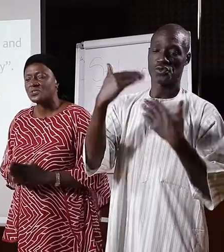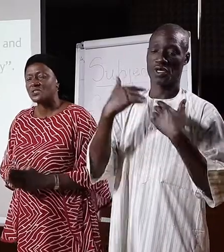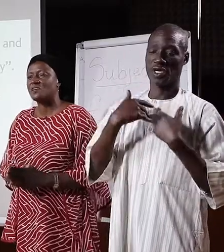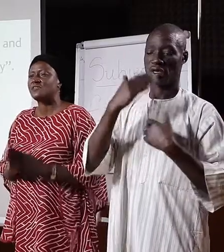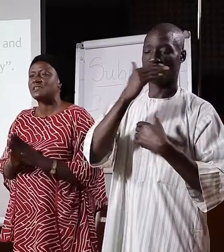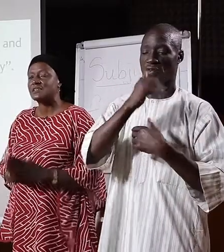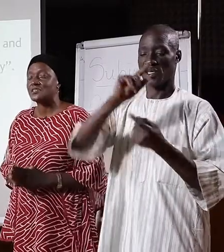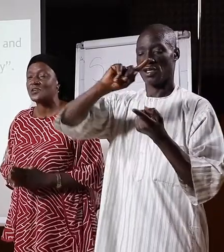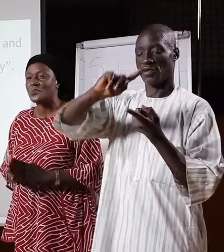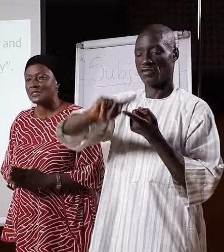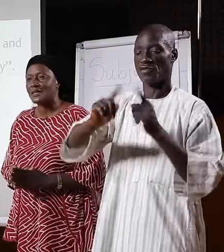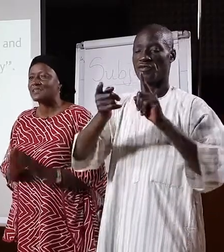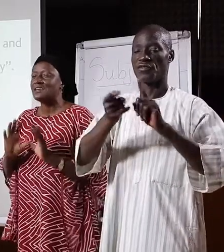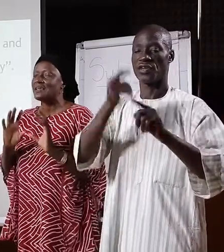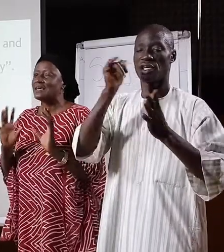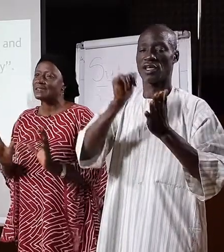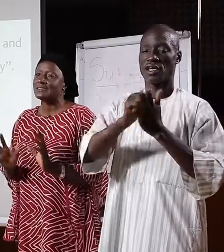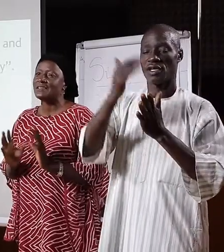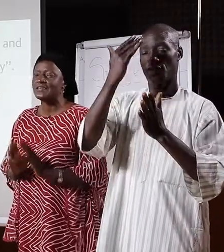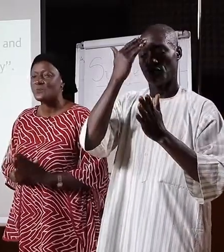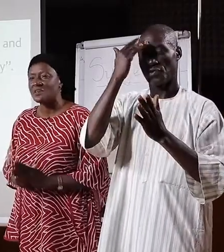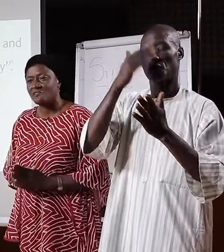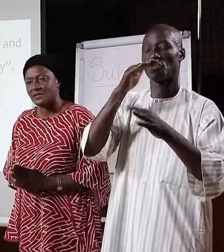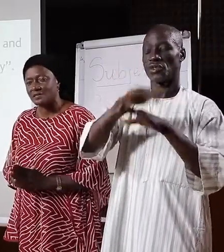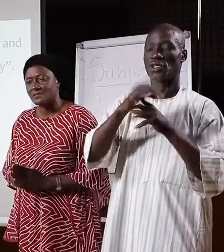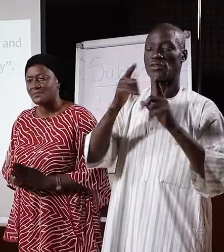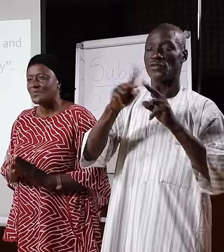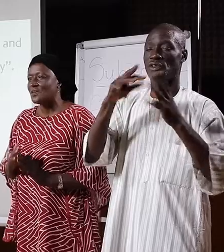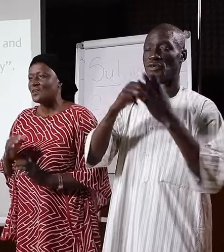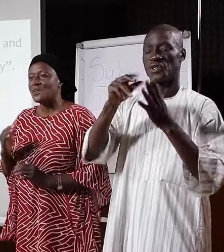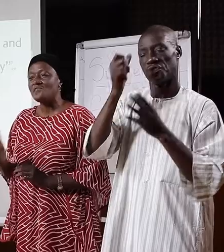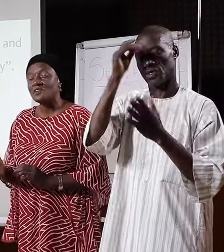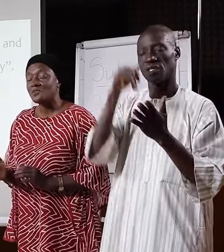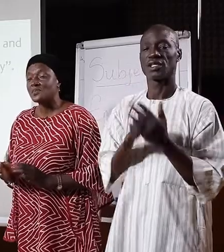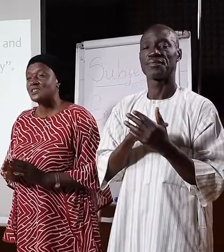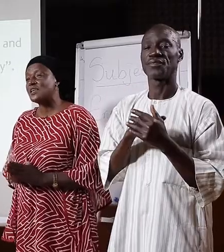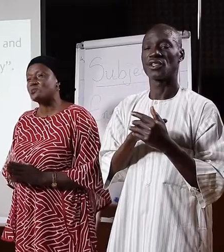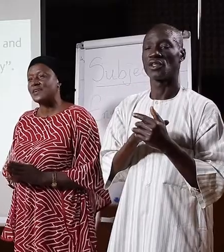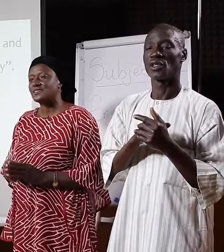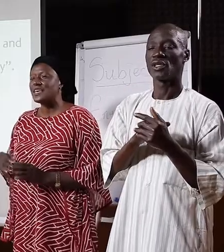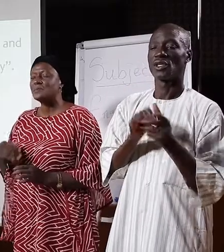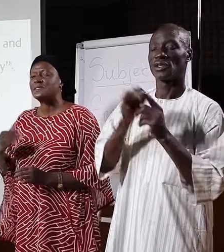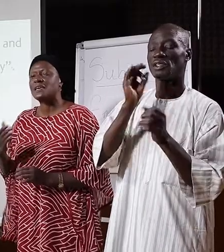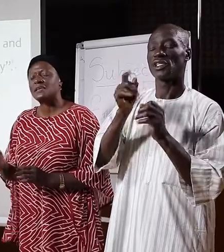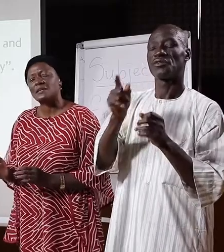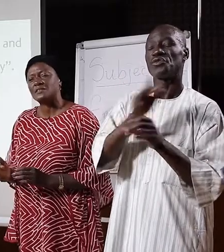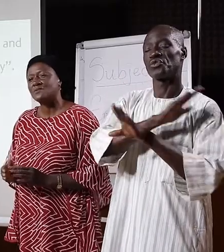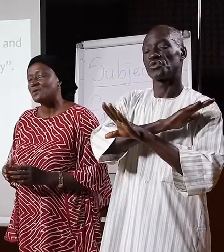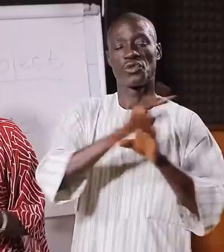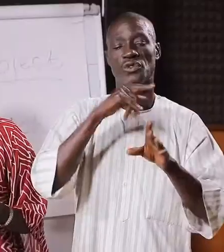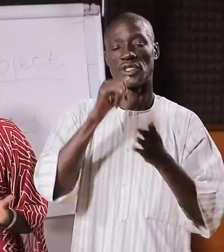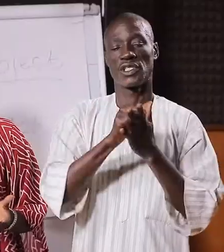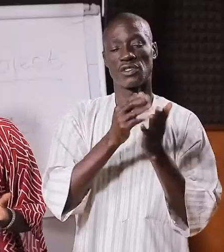develop yourself in the English language class, get English-speaking friends. Even if you don't say it right, keep saying